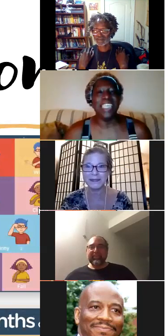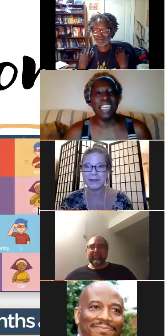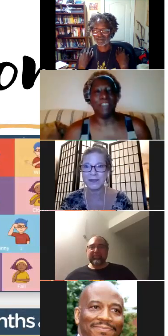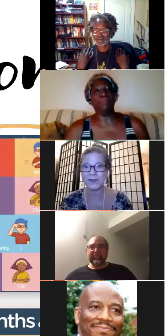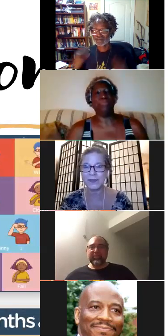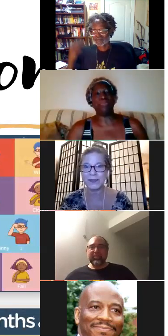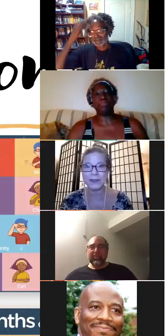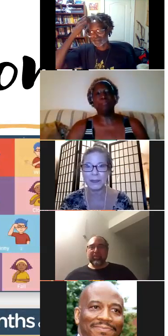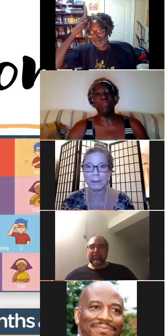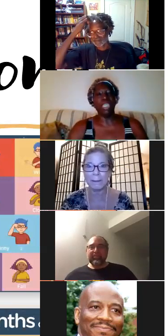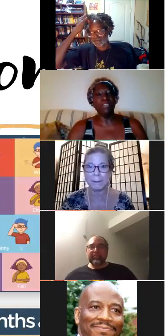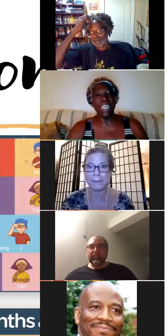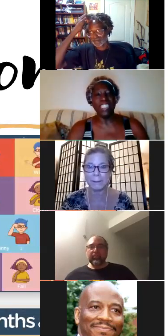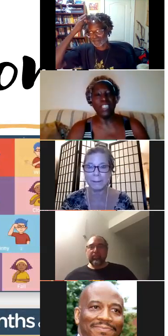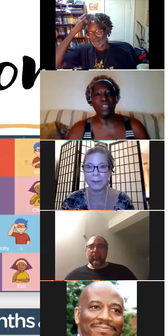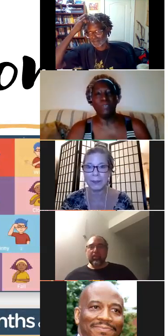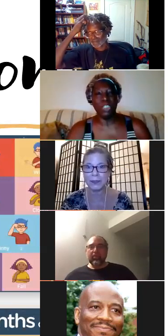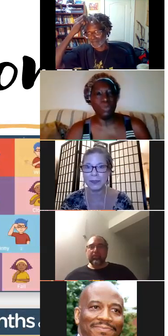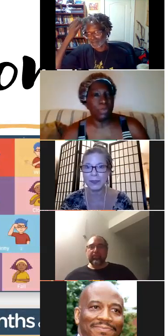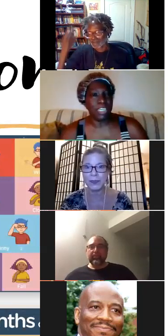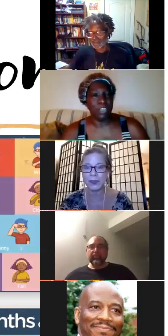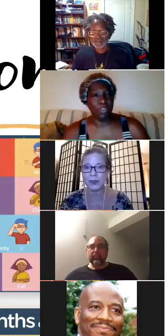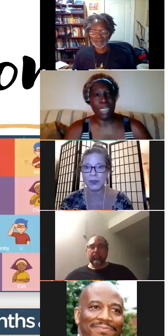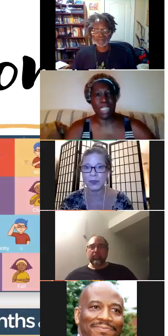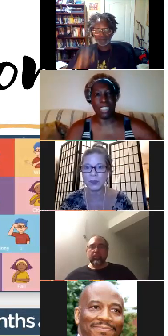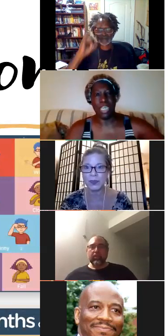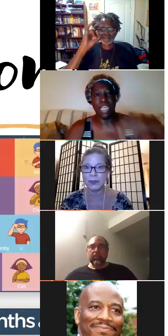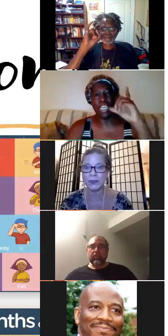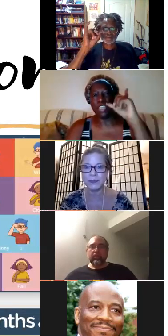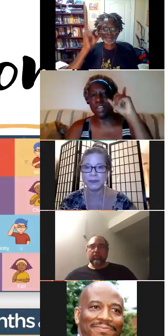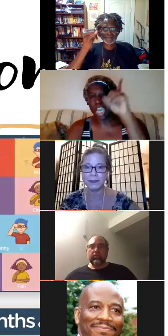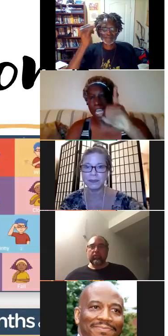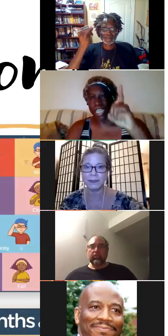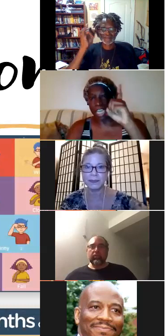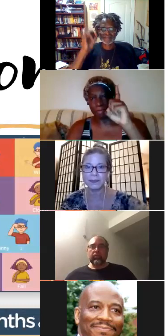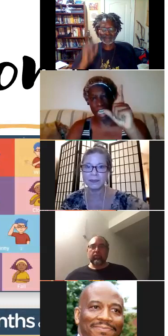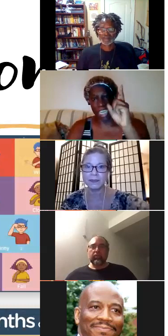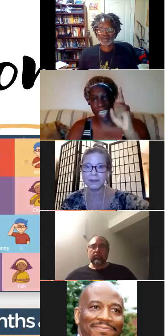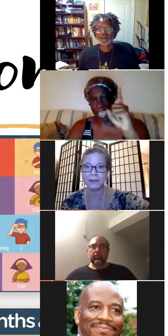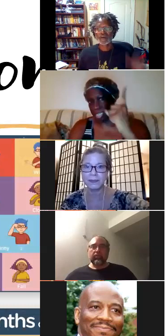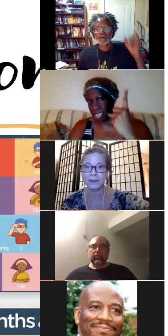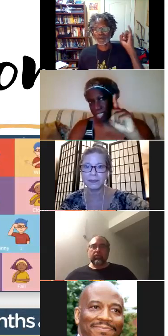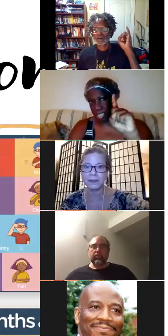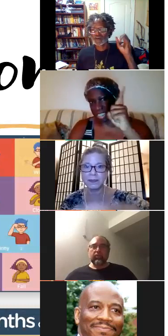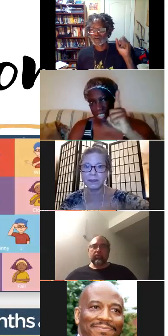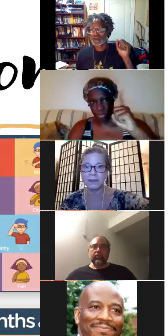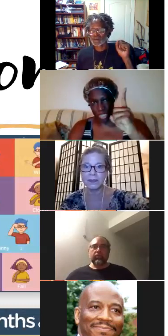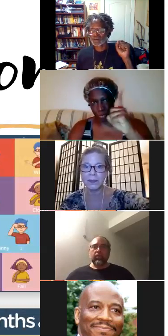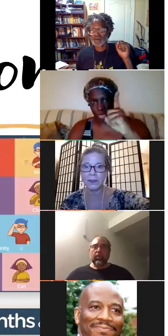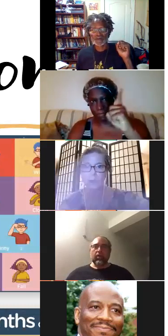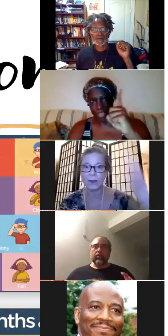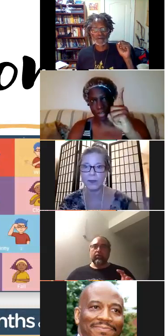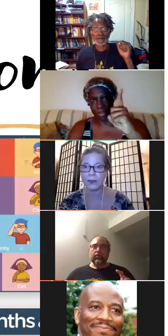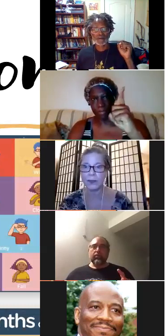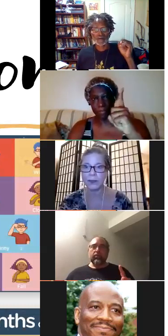months of the year. Okay, so first word, we're gonna do month. Your non-dominant hand is doing